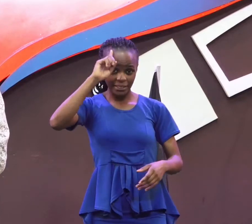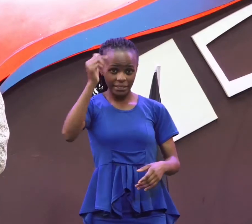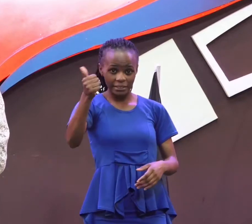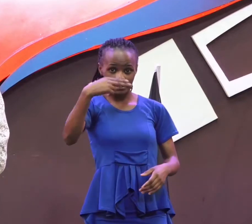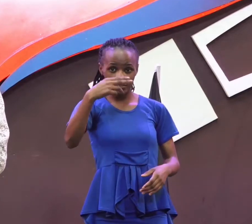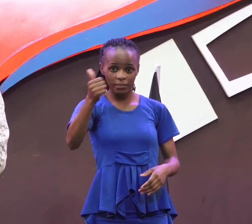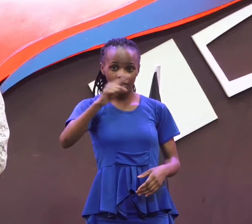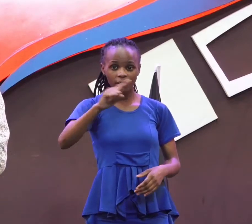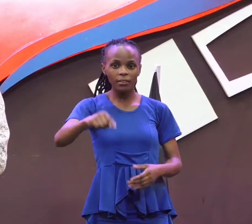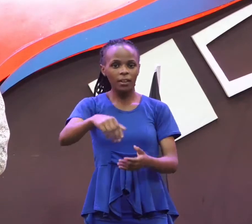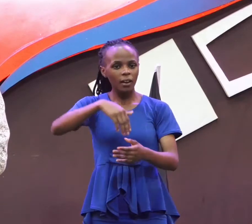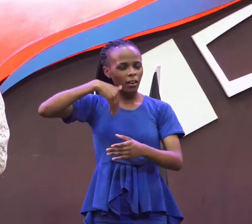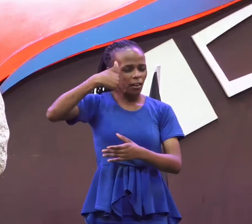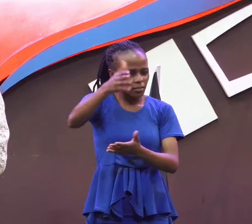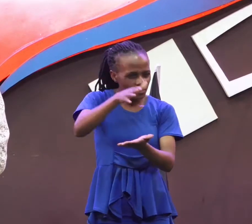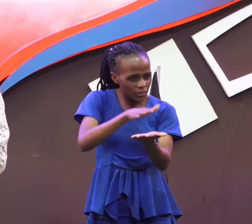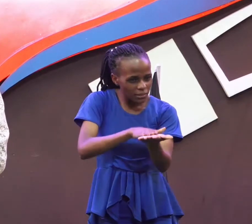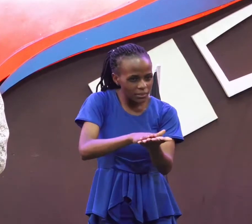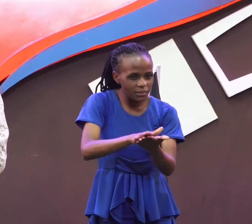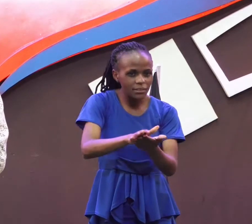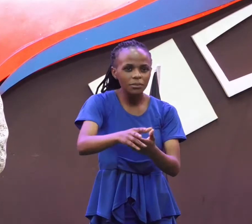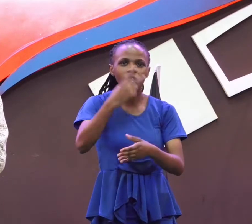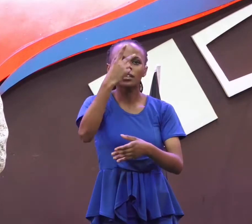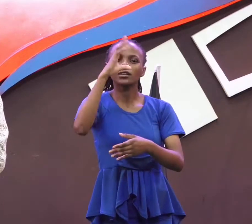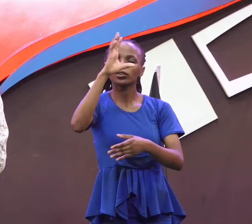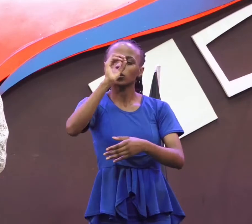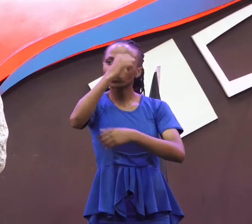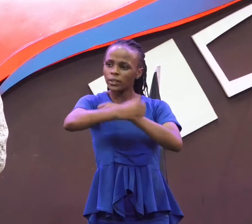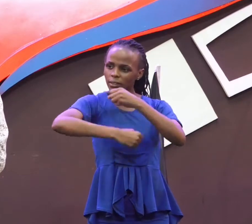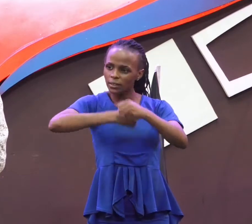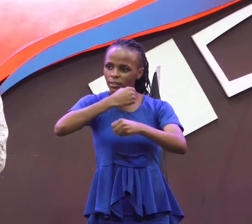20 bwe yatanula okufuga.